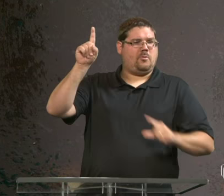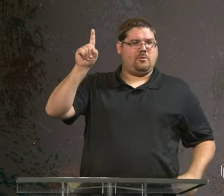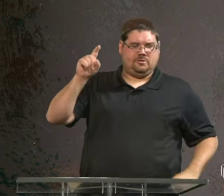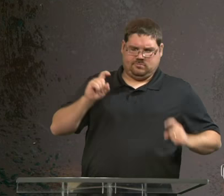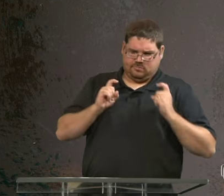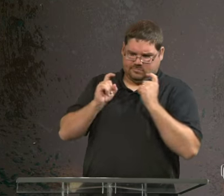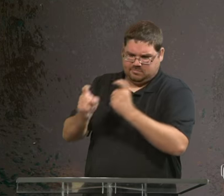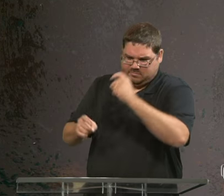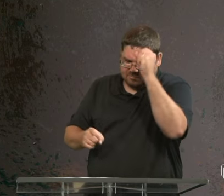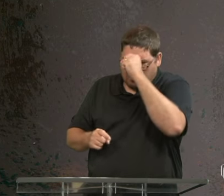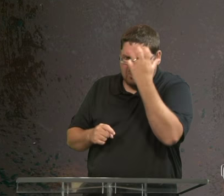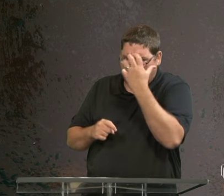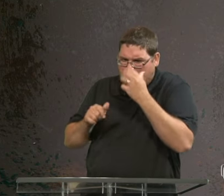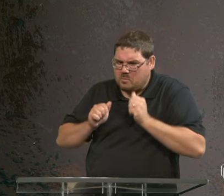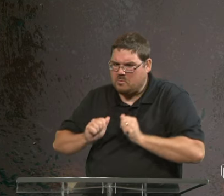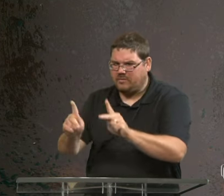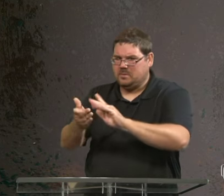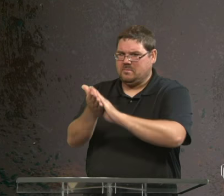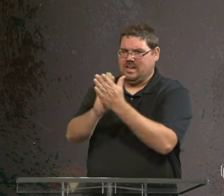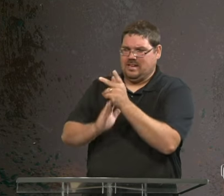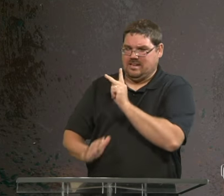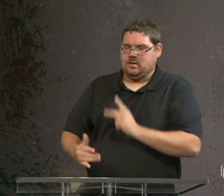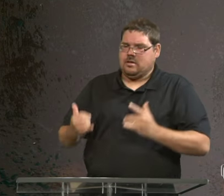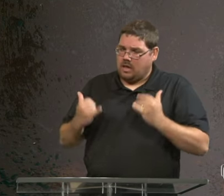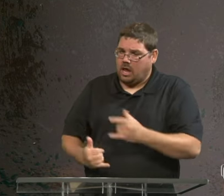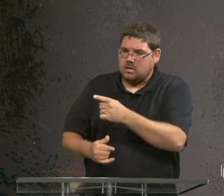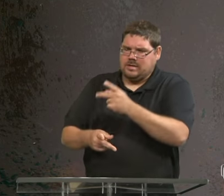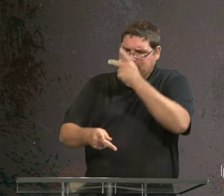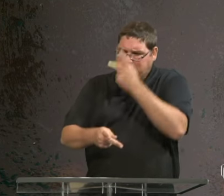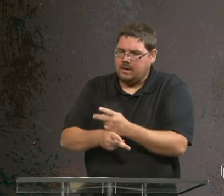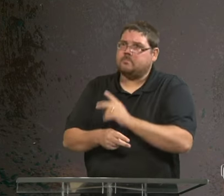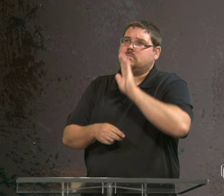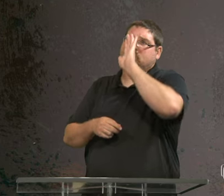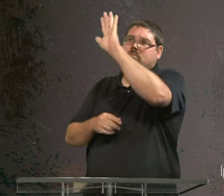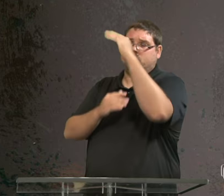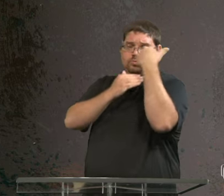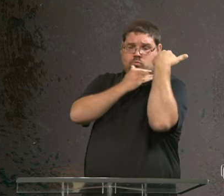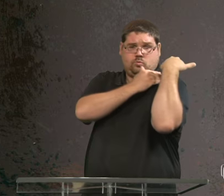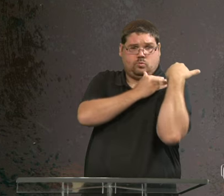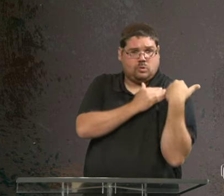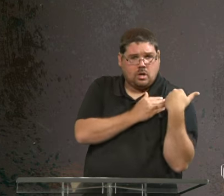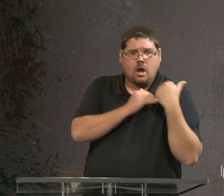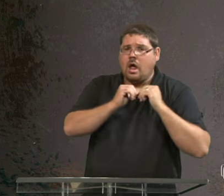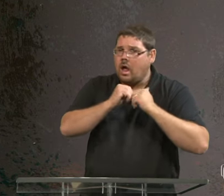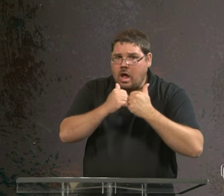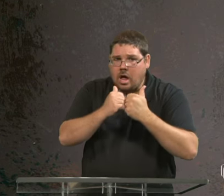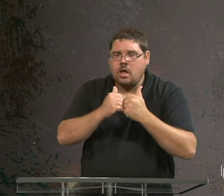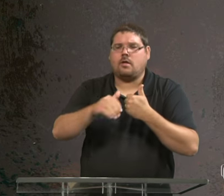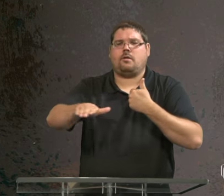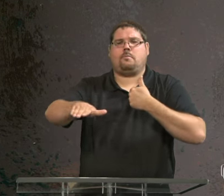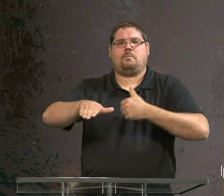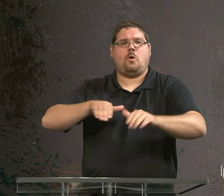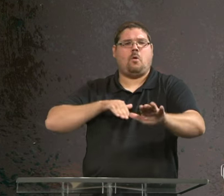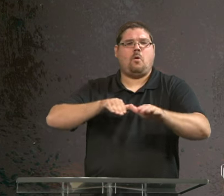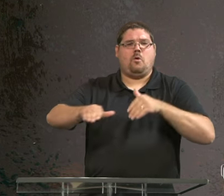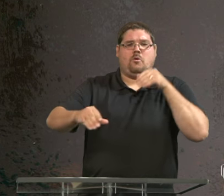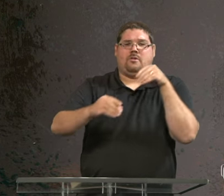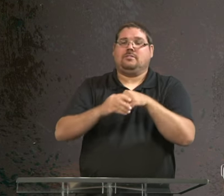of Israel. And it was God that gave him that responsibility. And his father is saying, this is your